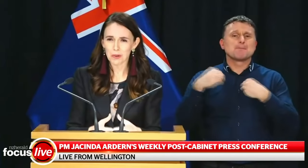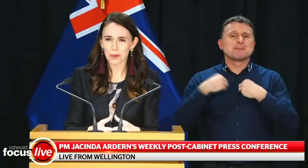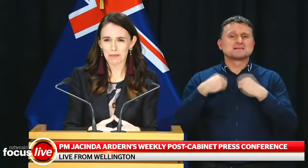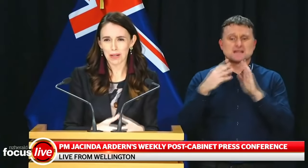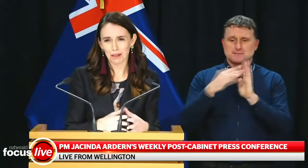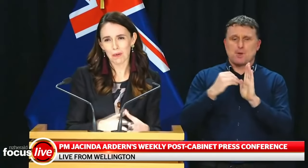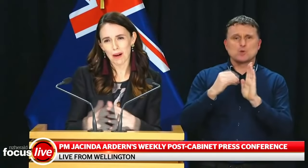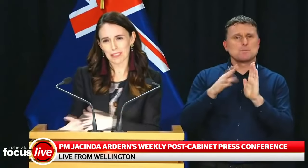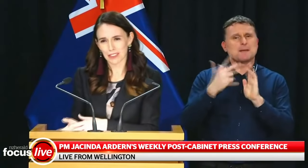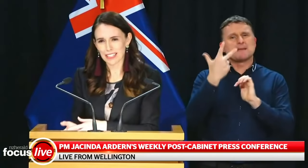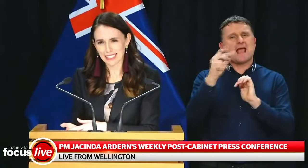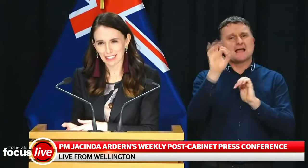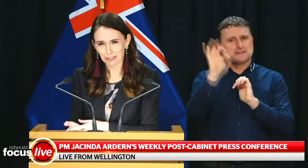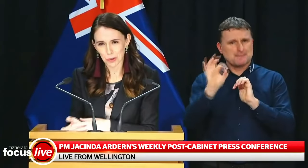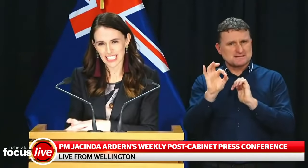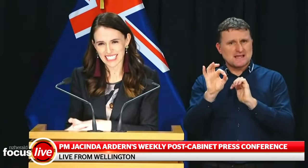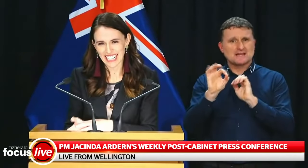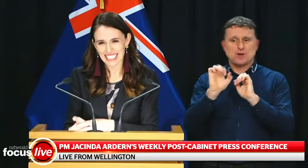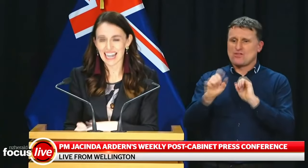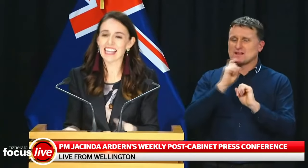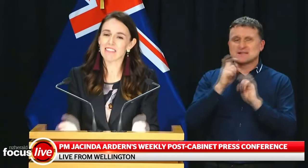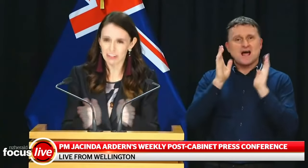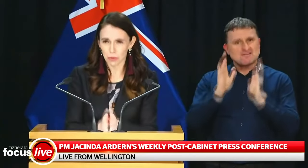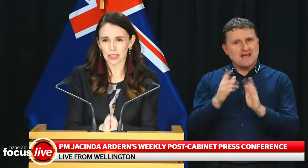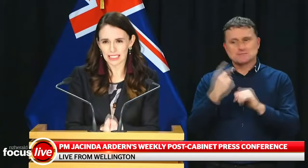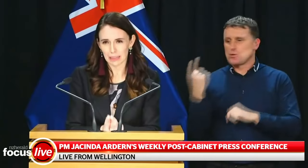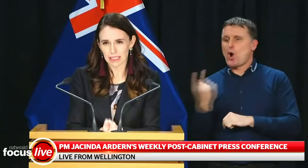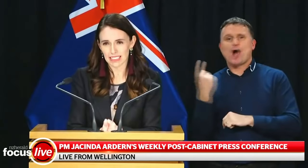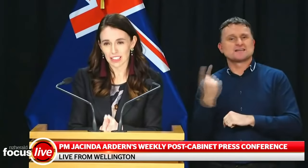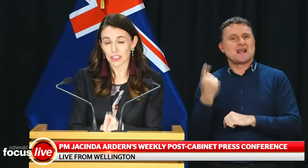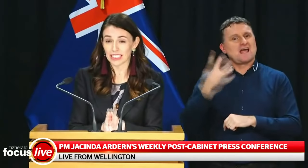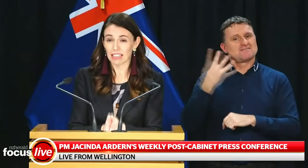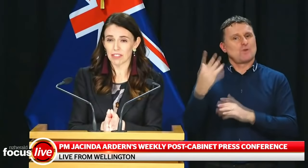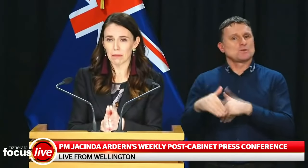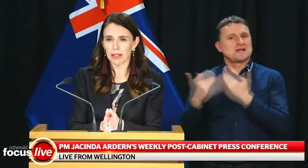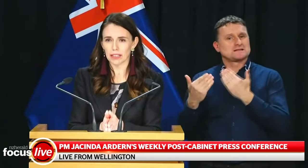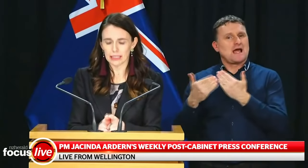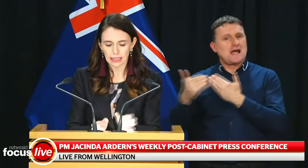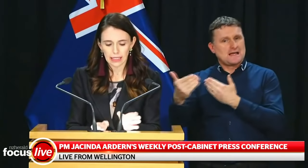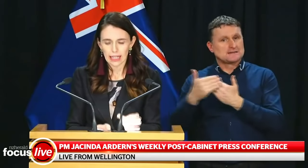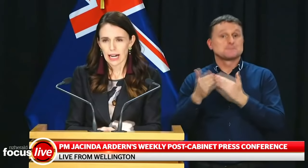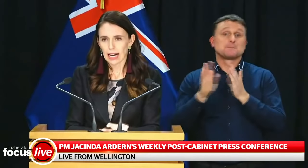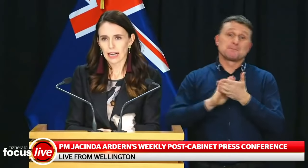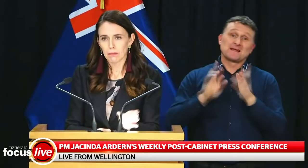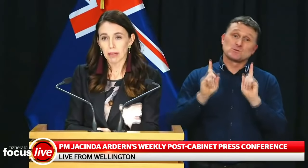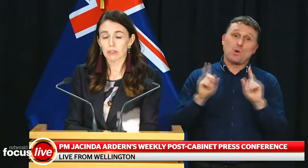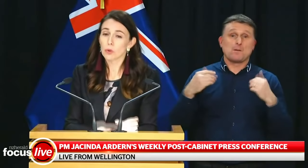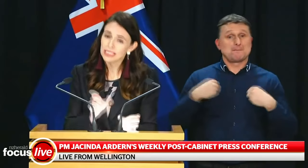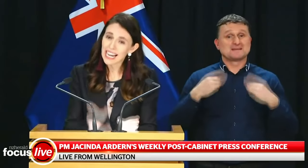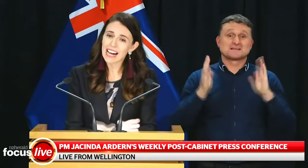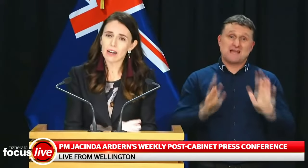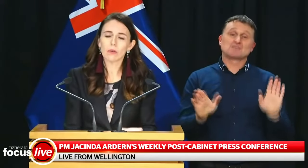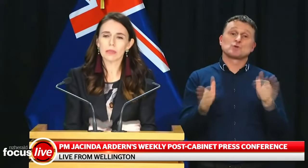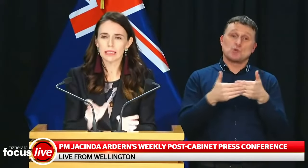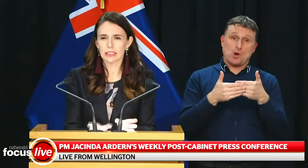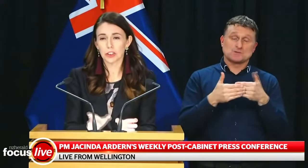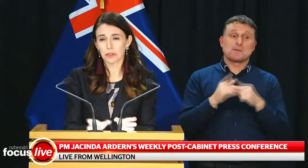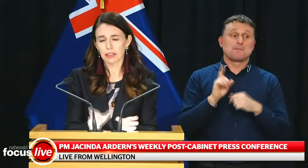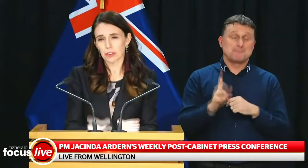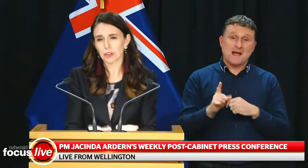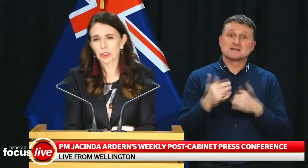might have been caught up by a requirement to isolate for 14 days, and that therefore led to their business closing down for that period. But of course now,